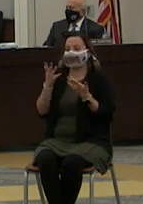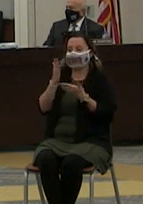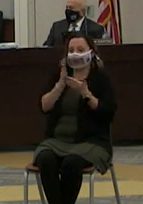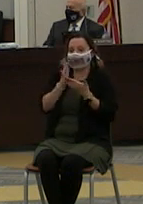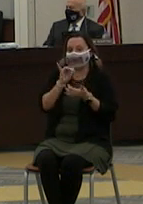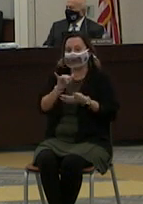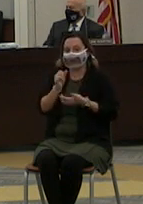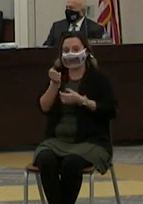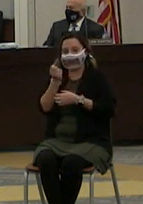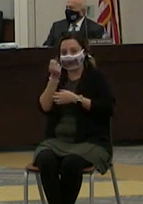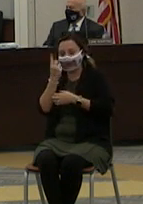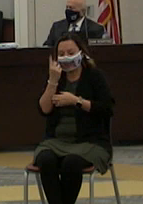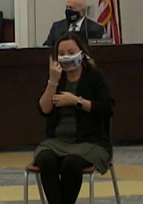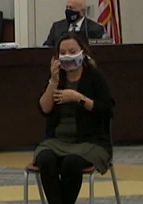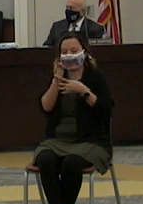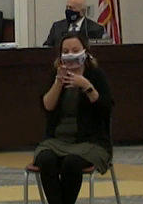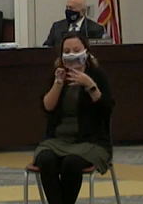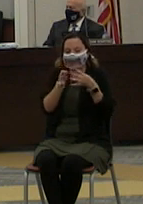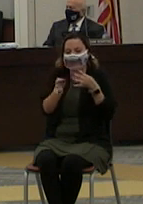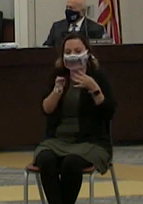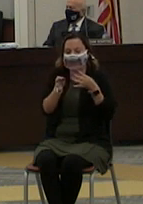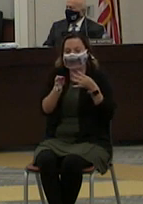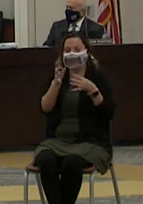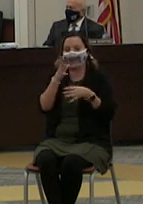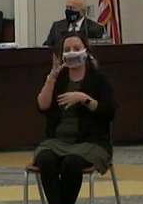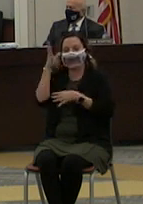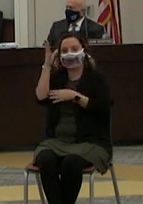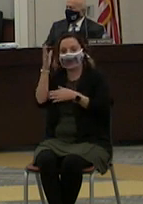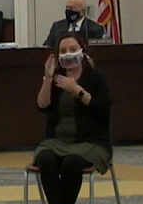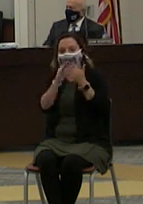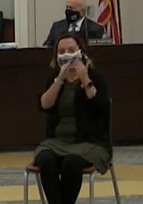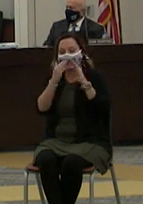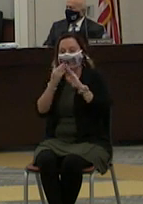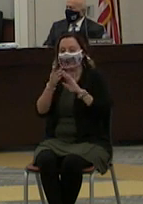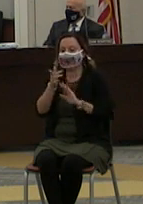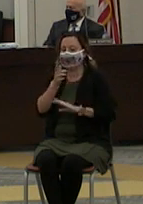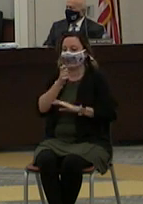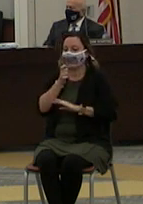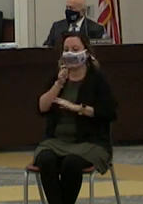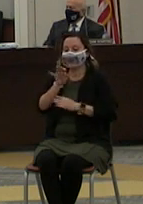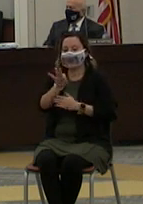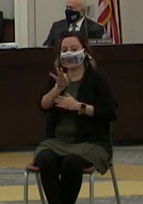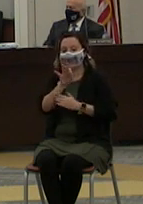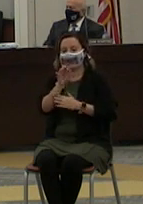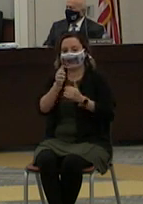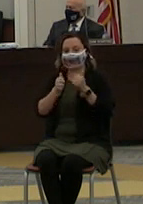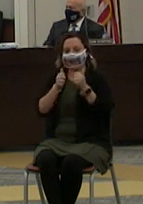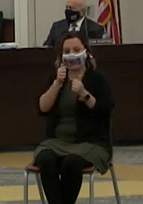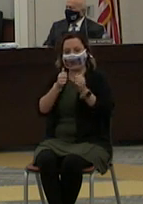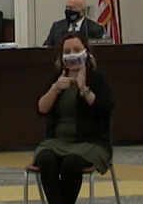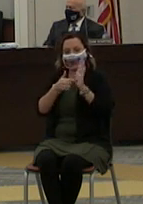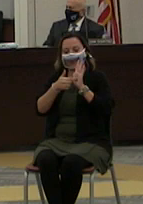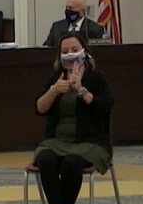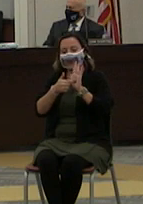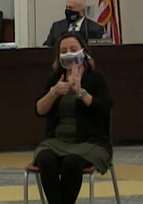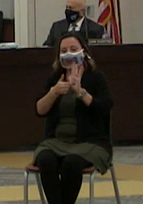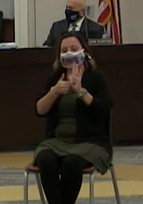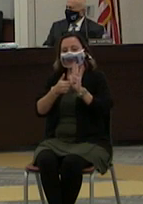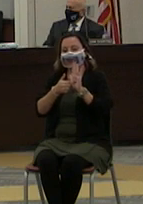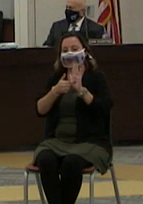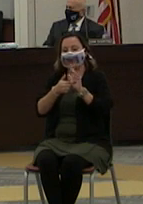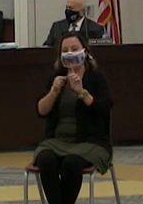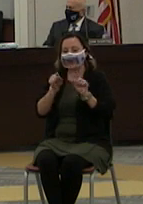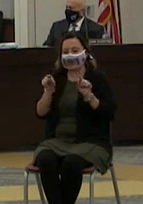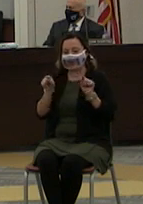and selection of parents and the communities around who selected which model of instruction. So it makes those two groups